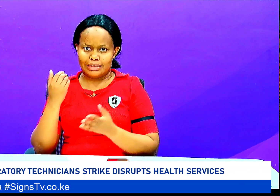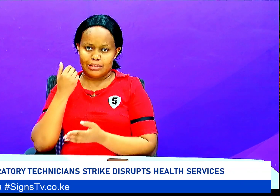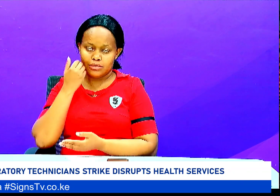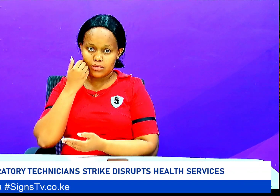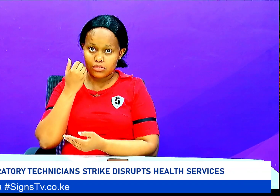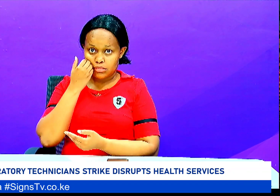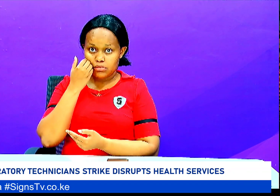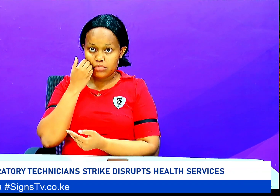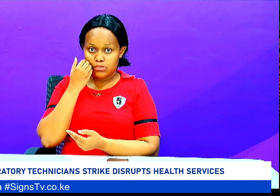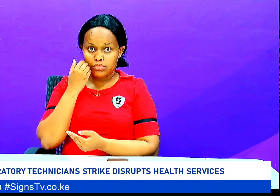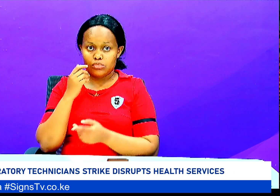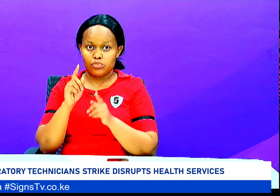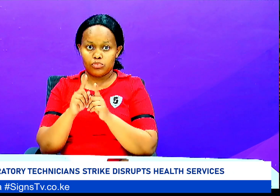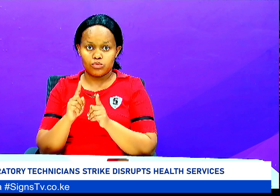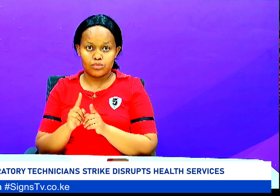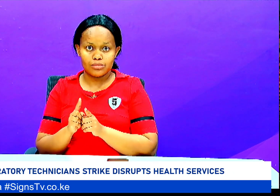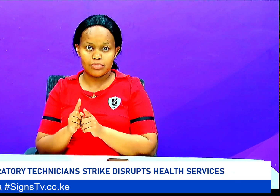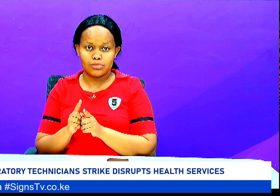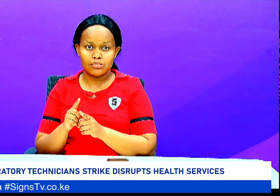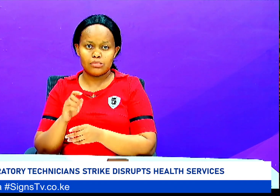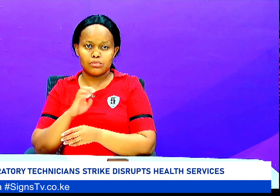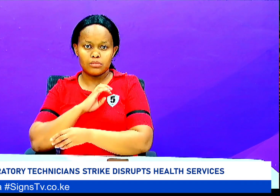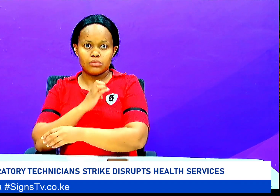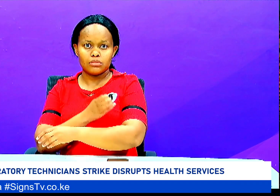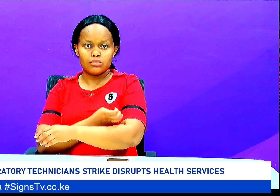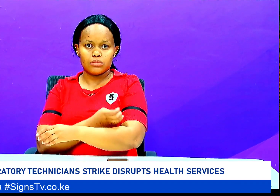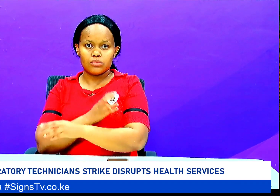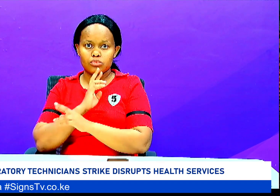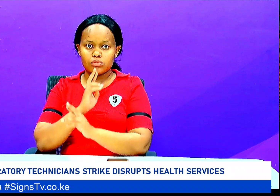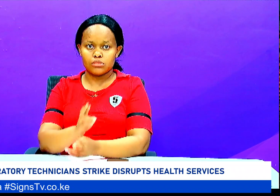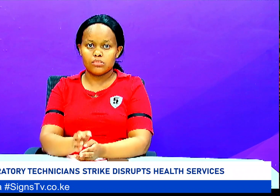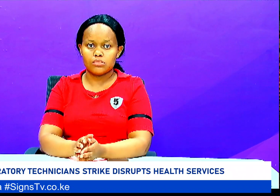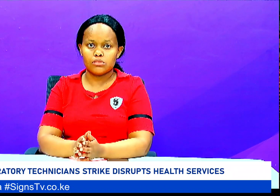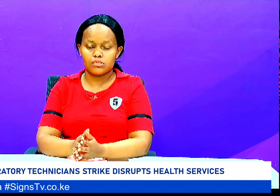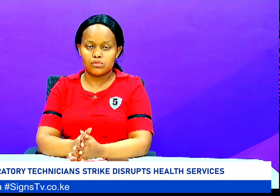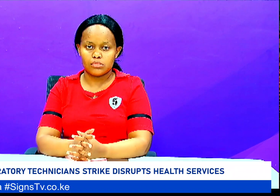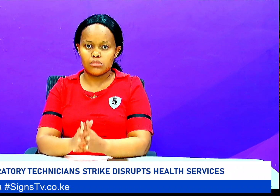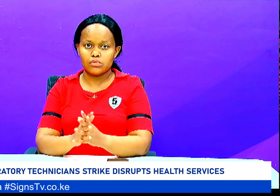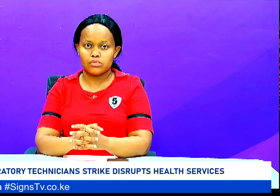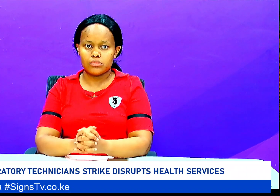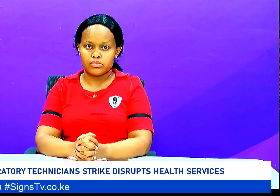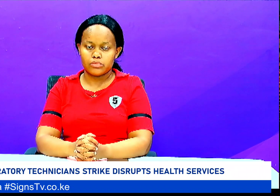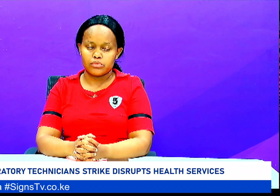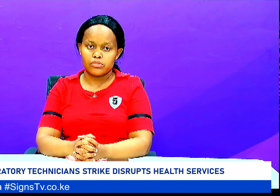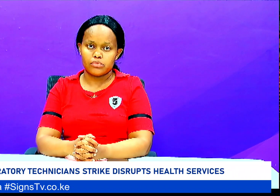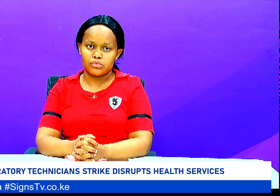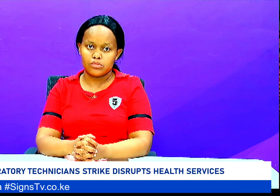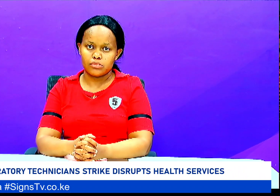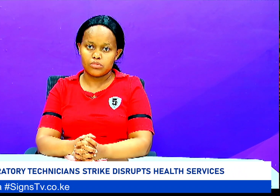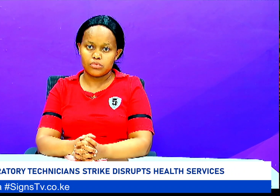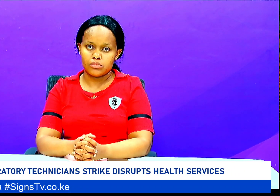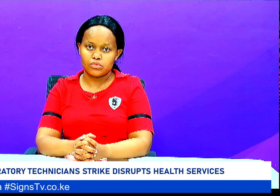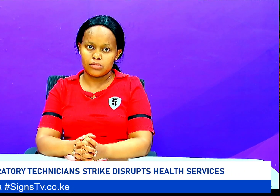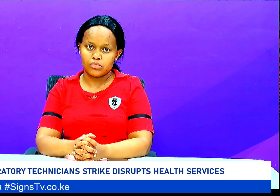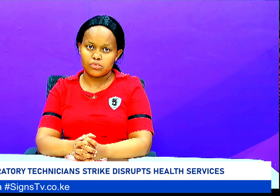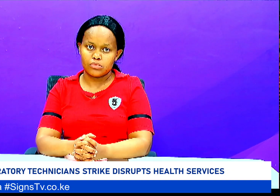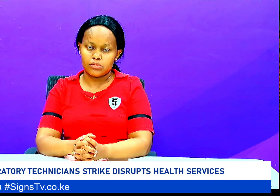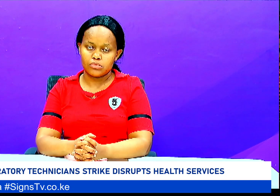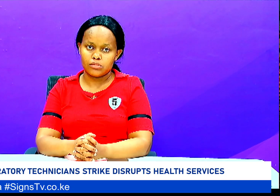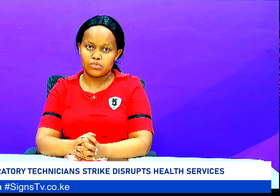The strike has paralyzed key diagnostic services in many health facilities, raising concerns